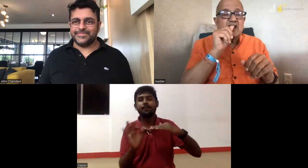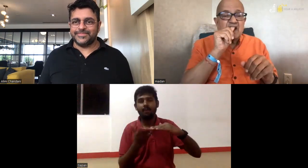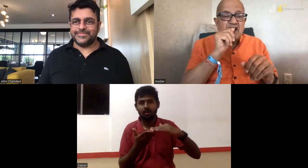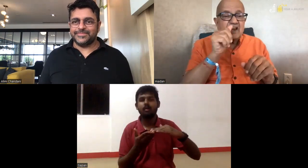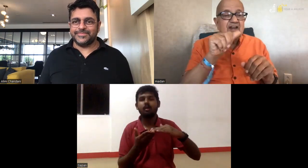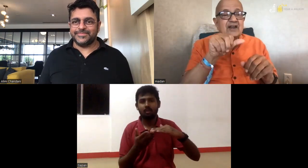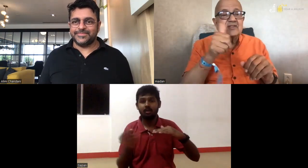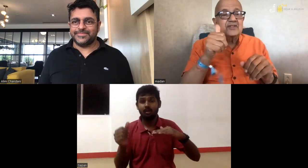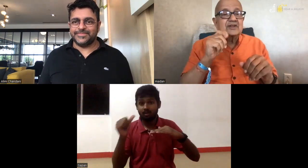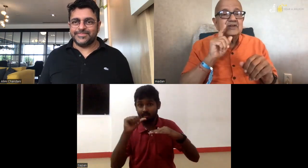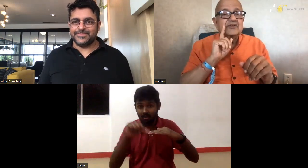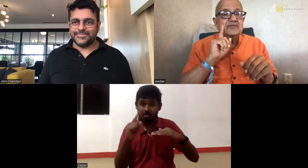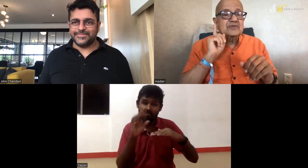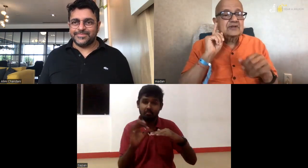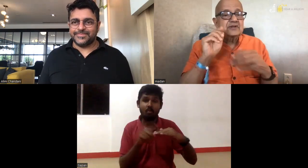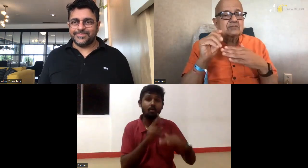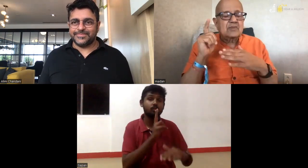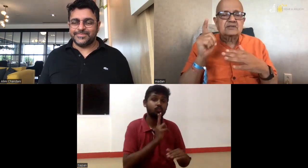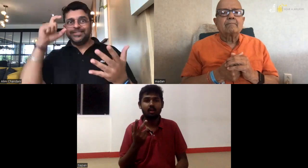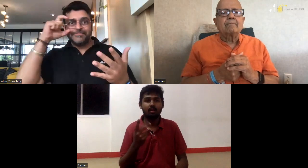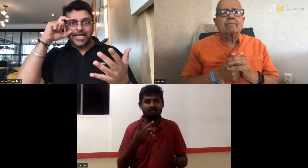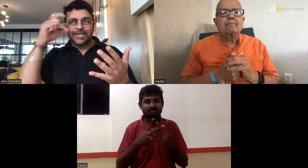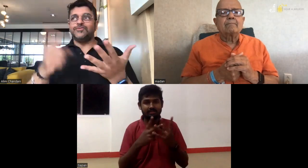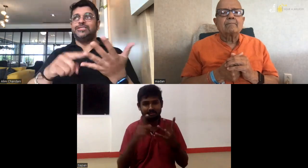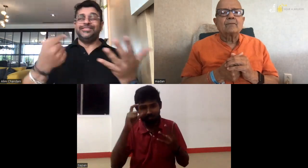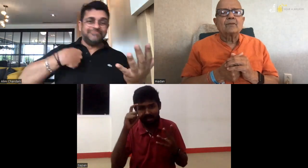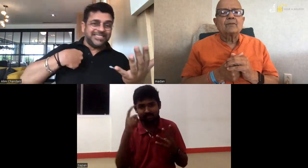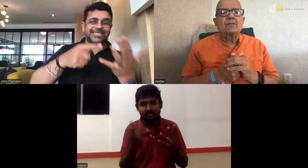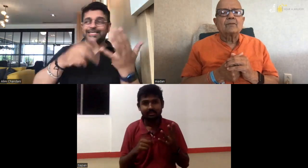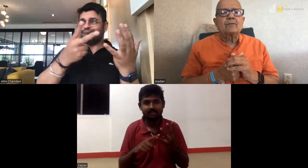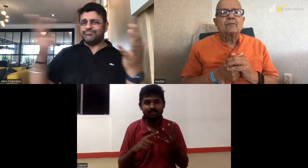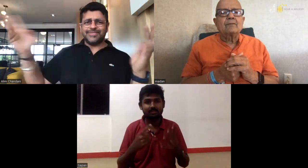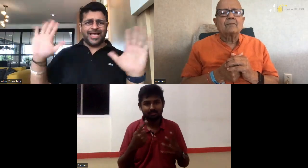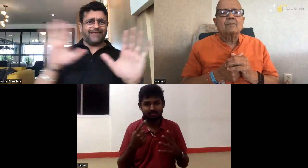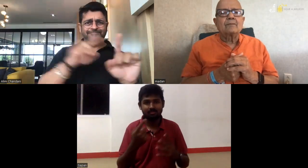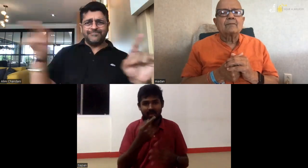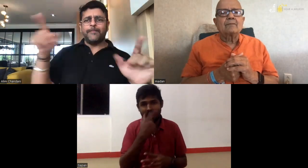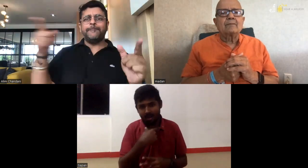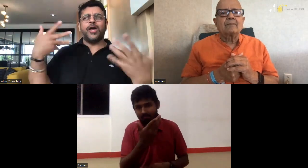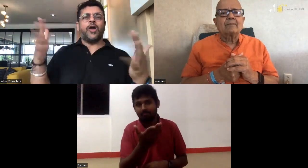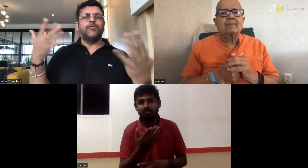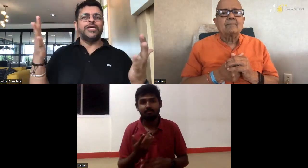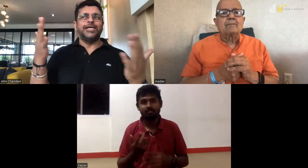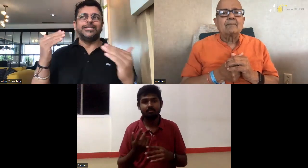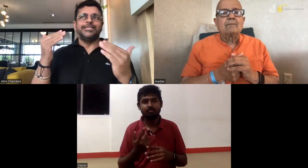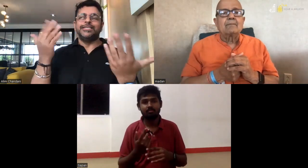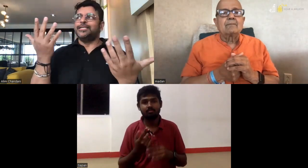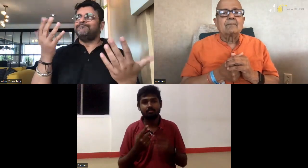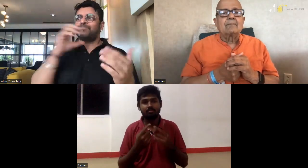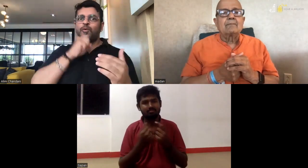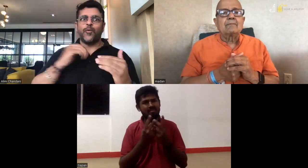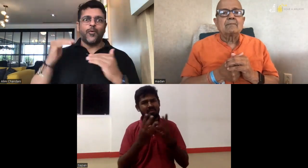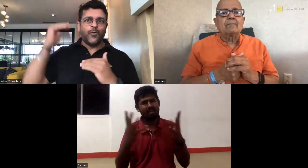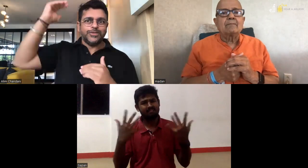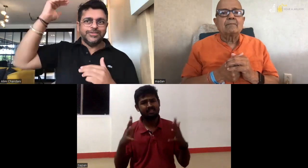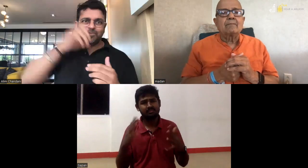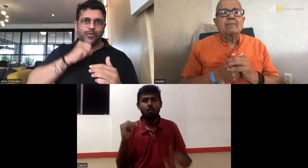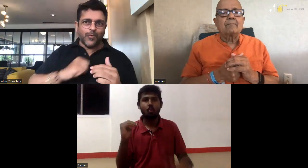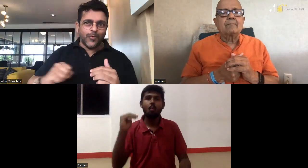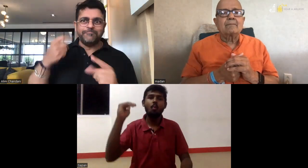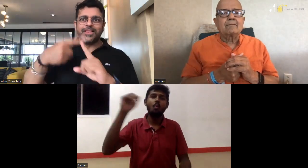If we will have a bigger group, maybe we can try, we can inform the leaders like Sunil, Narayanan. They